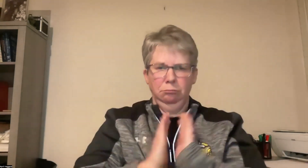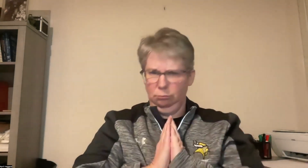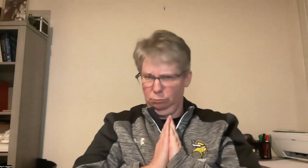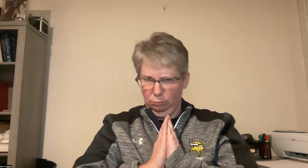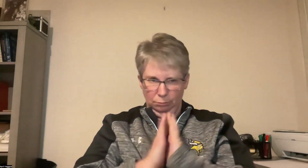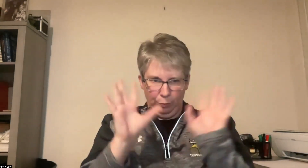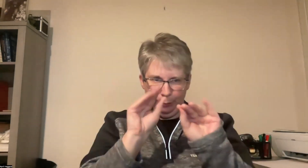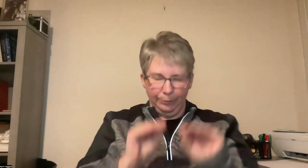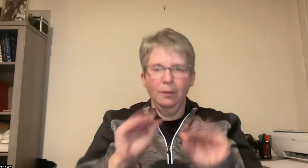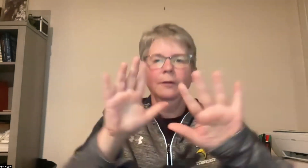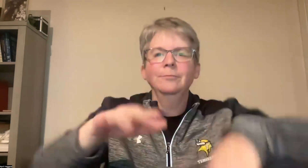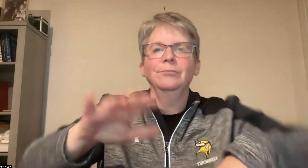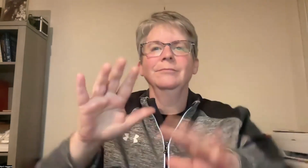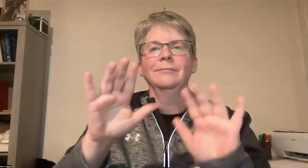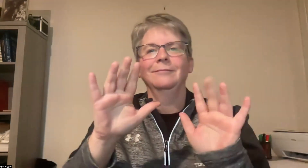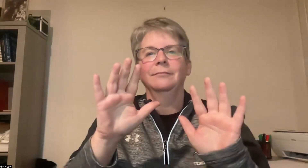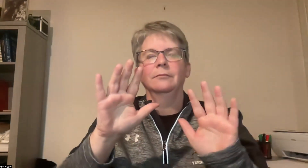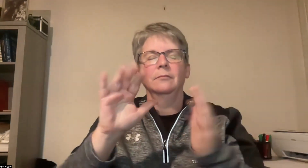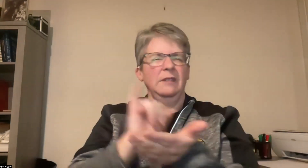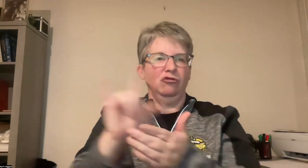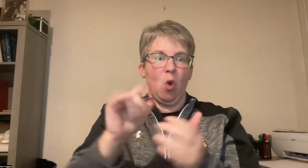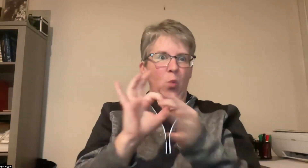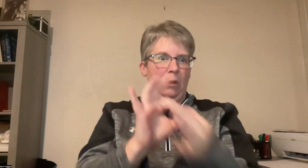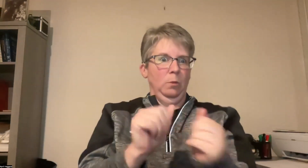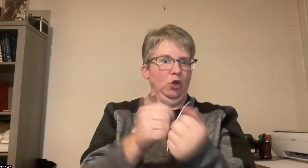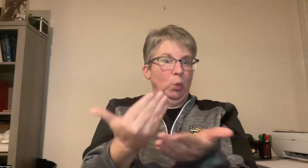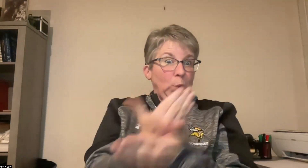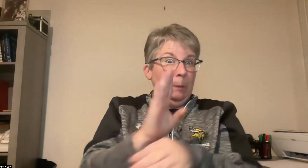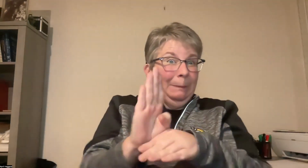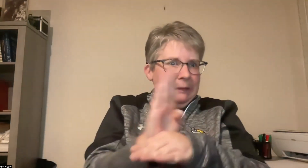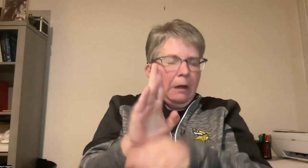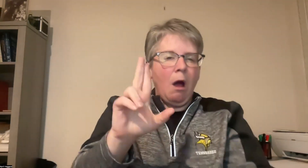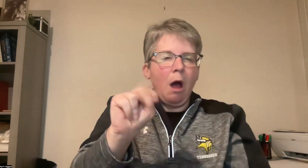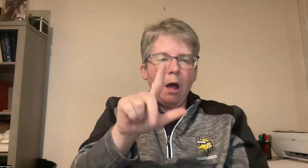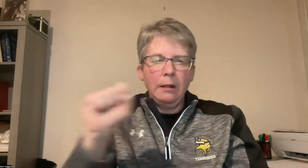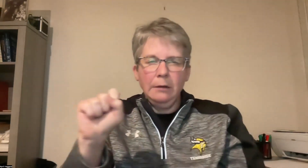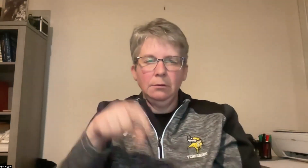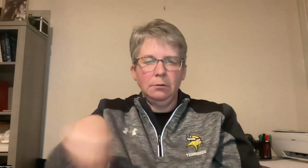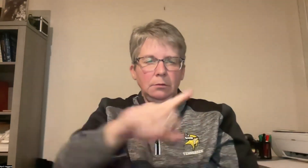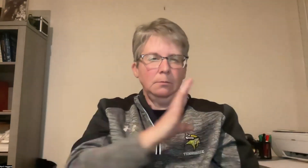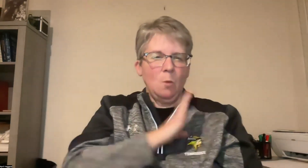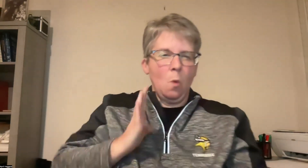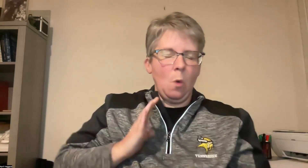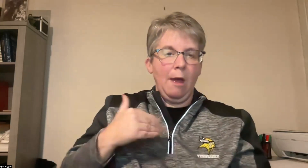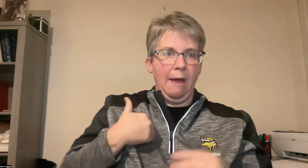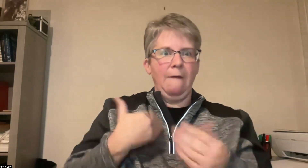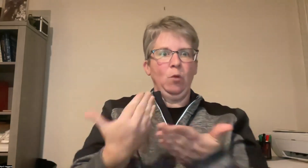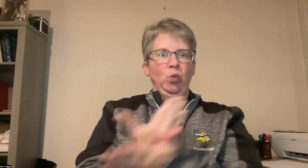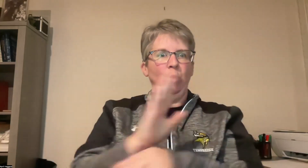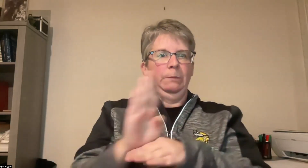Okay, all right, that's everything. Whoops, hold on a second. Okay, that's all I had related to new business. Unless